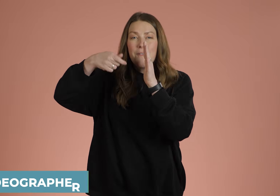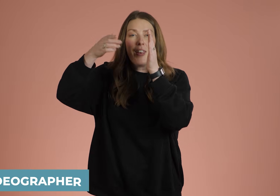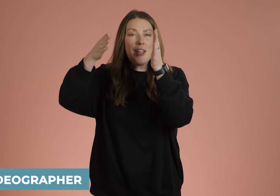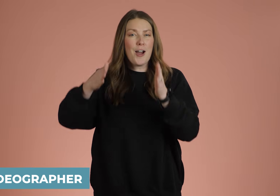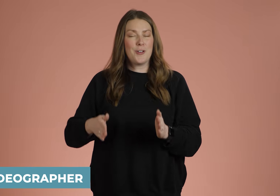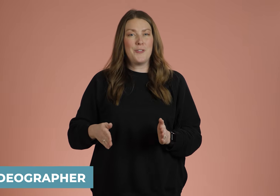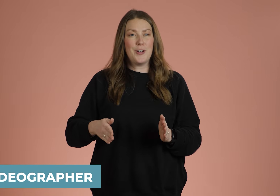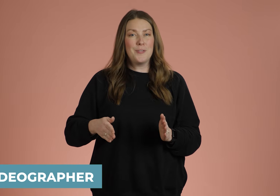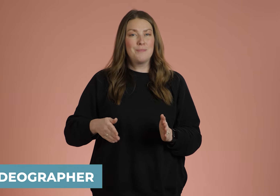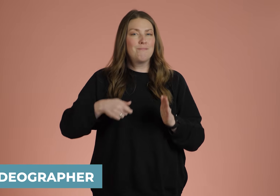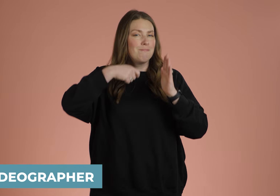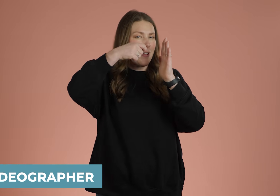Videographer,